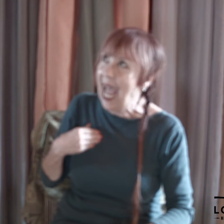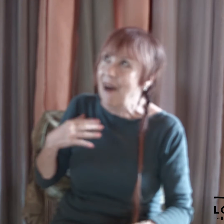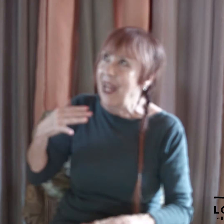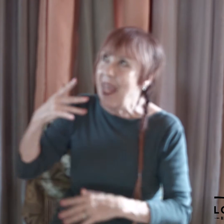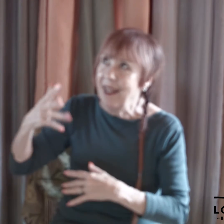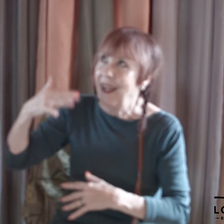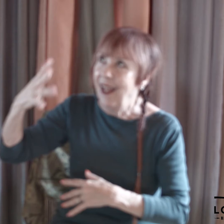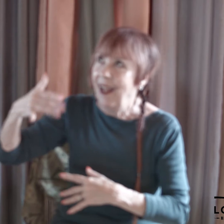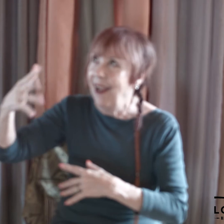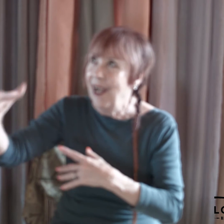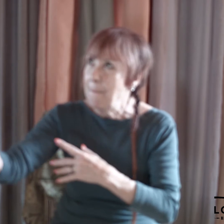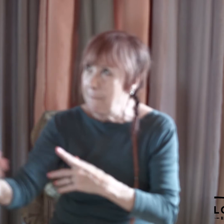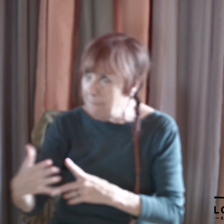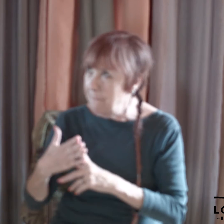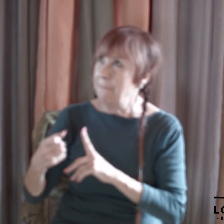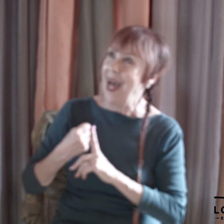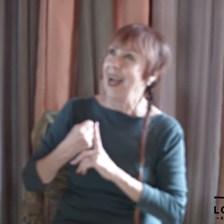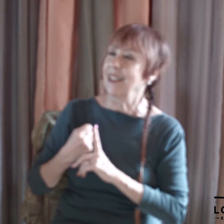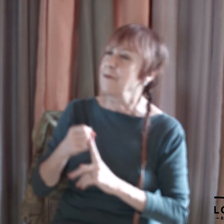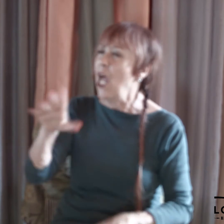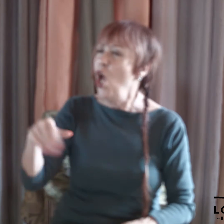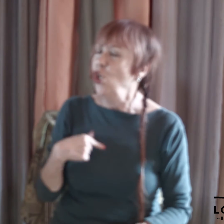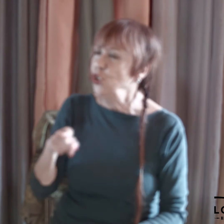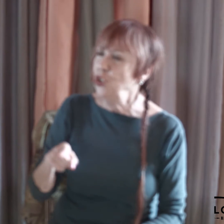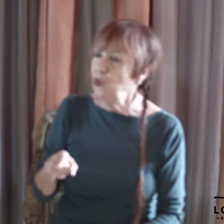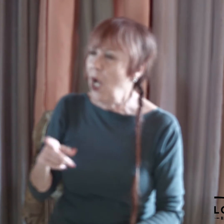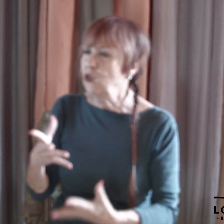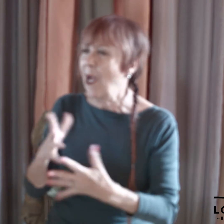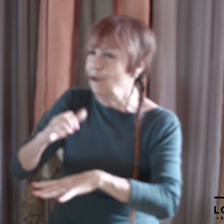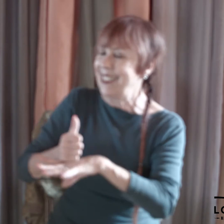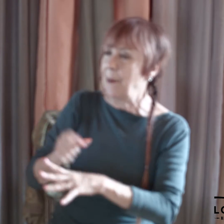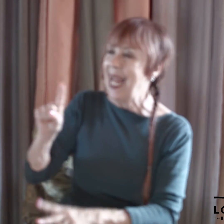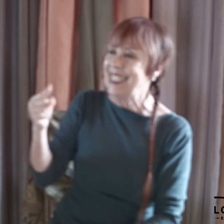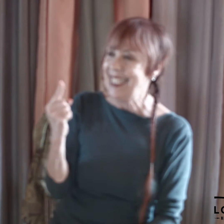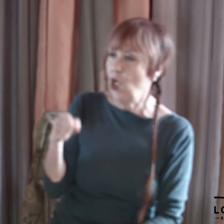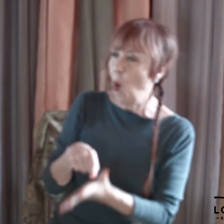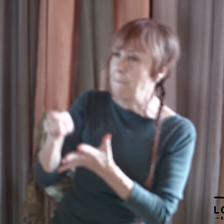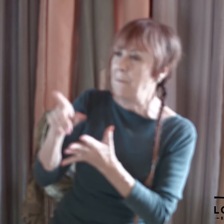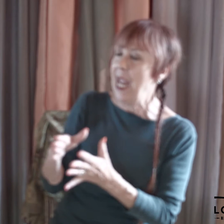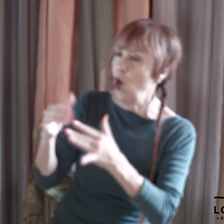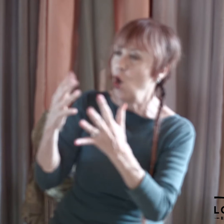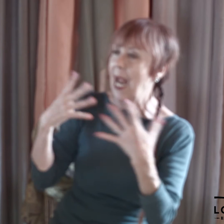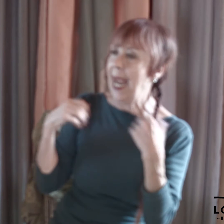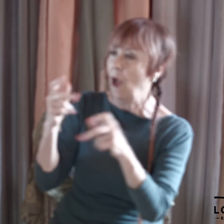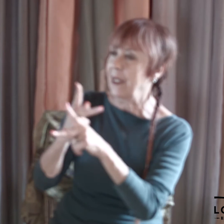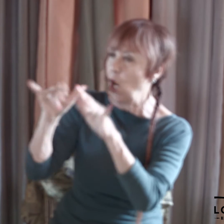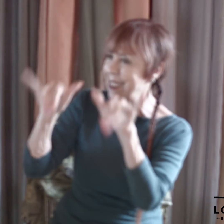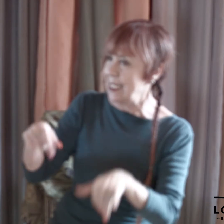have upon us. You've led efforts to establish a single-payer healthcare system in California. How close